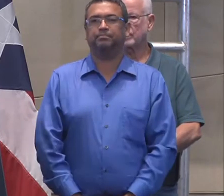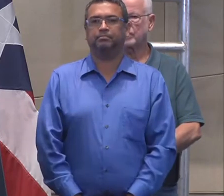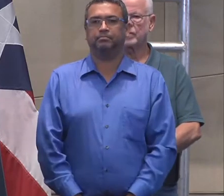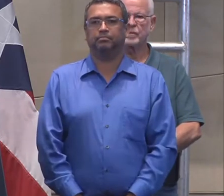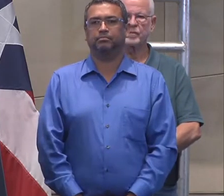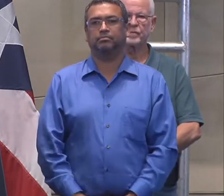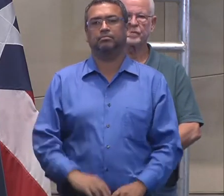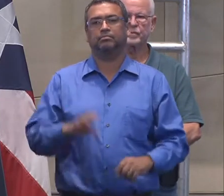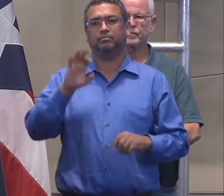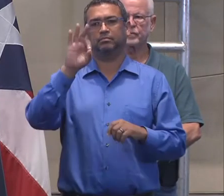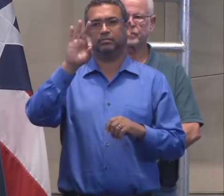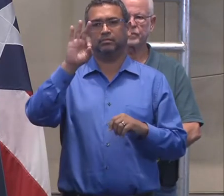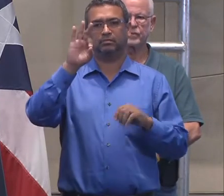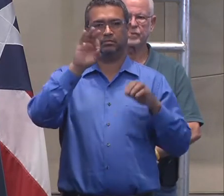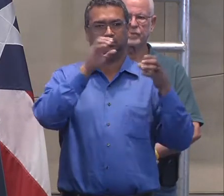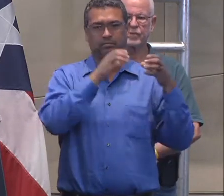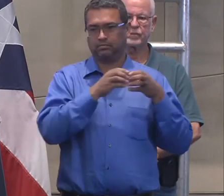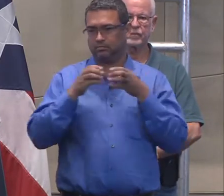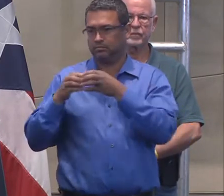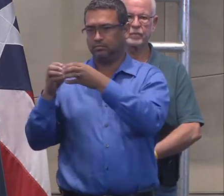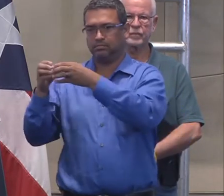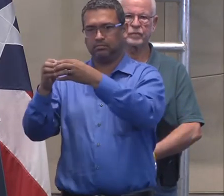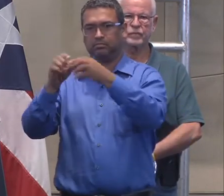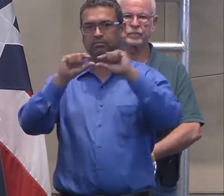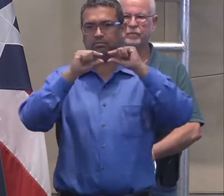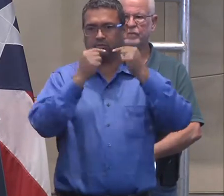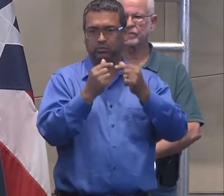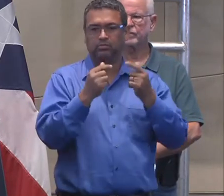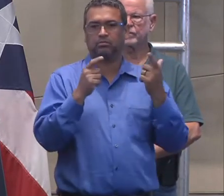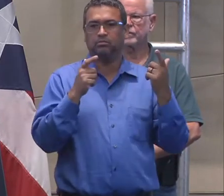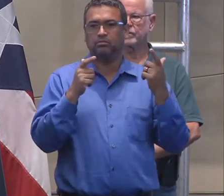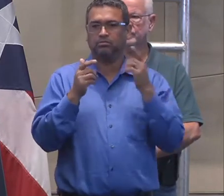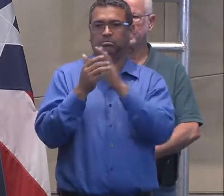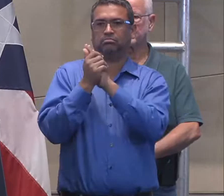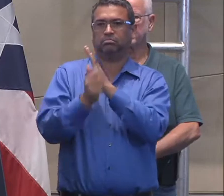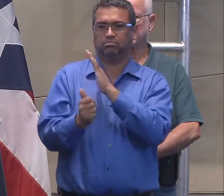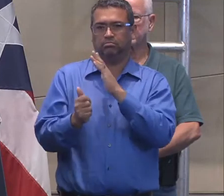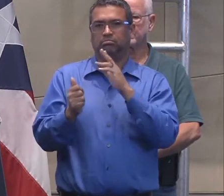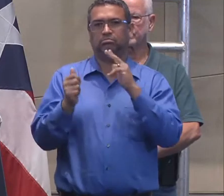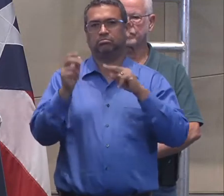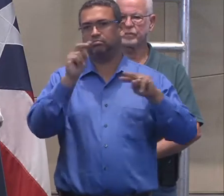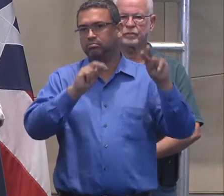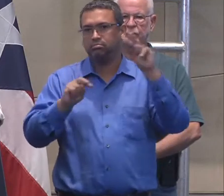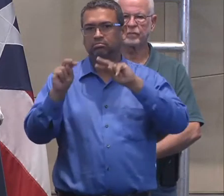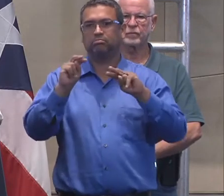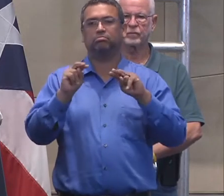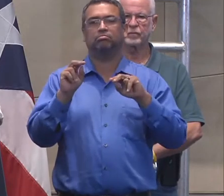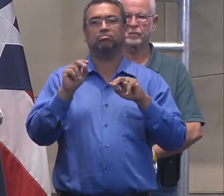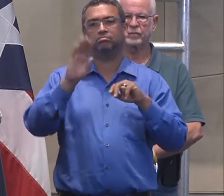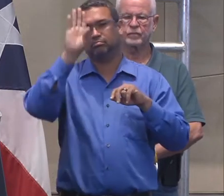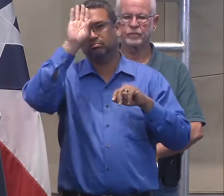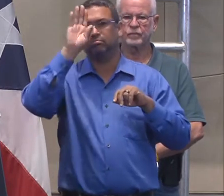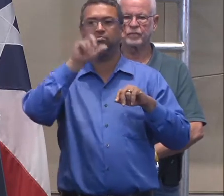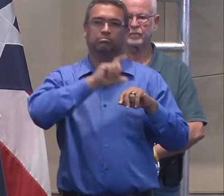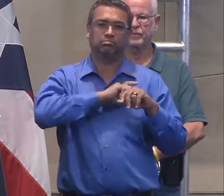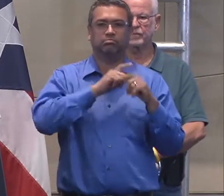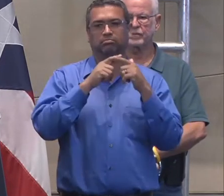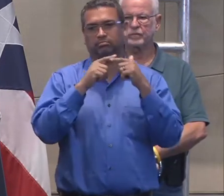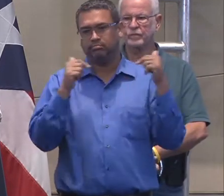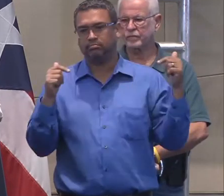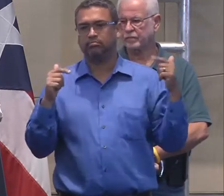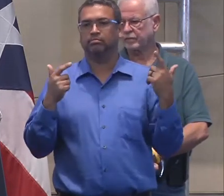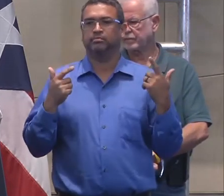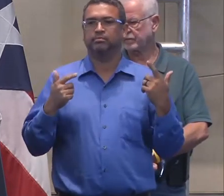units here in Puerto Rico, one more than yesterday, and they're distributed along the whole